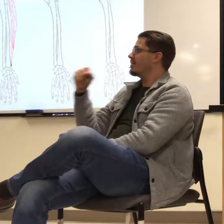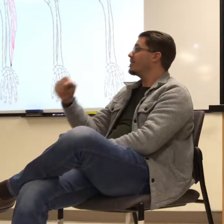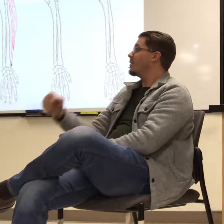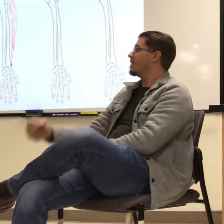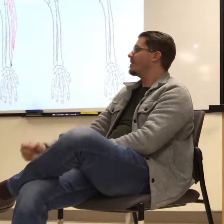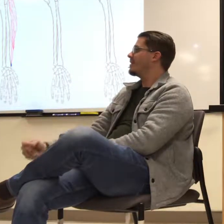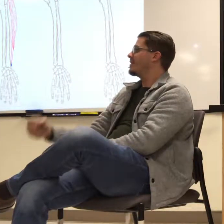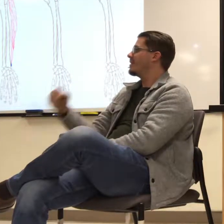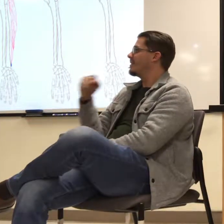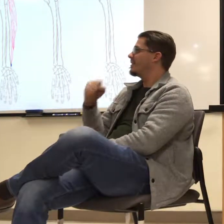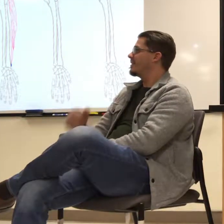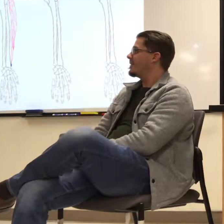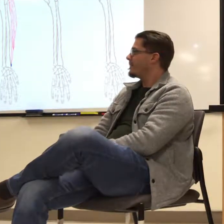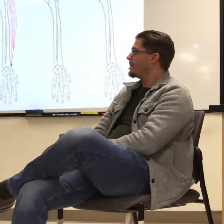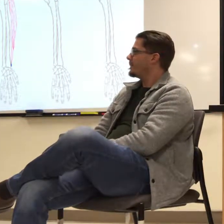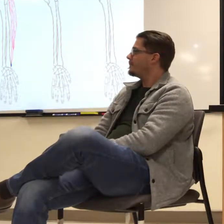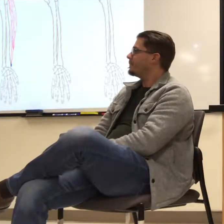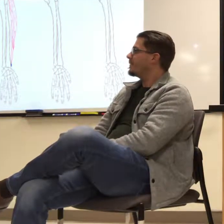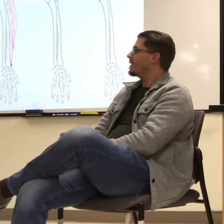mid pronation.